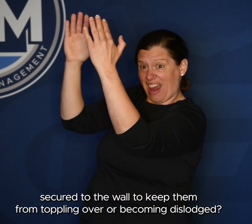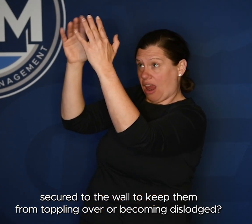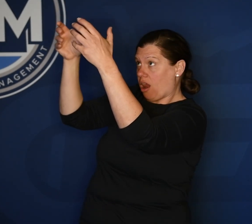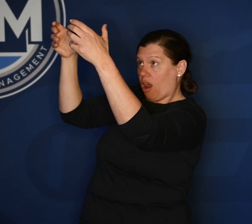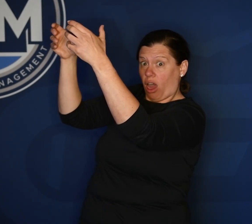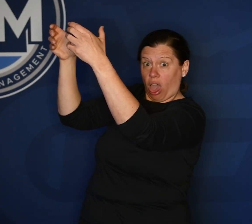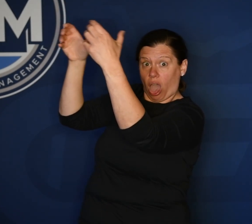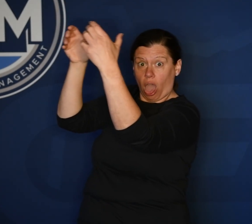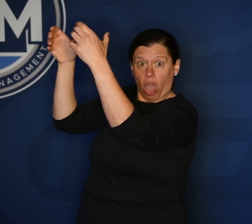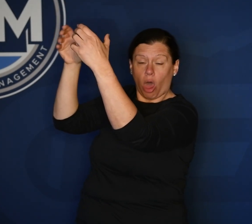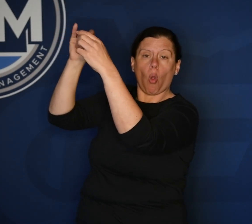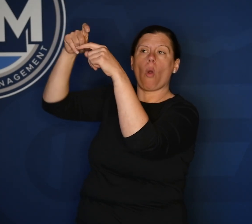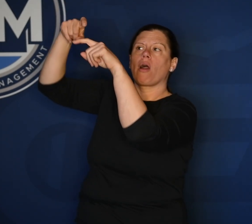dislodged?